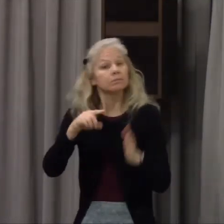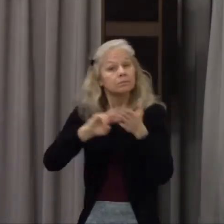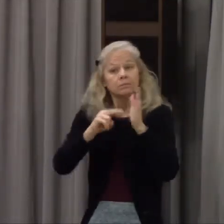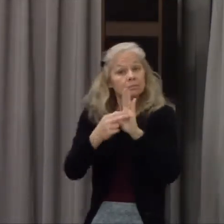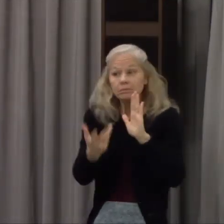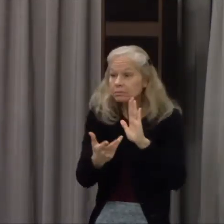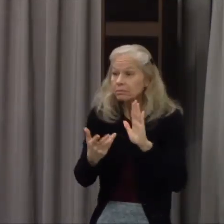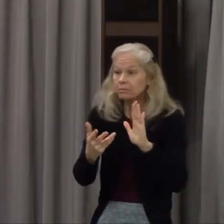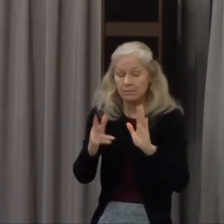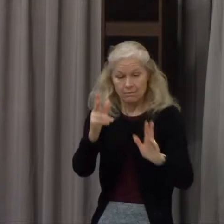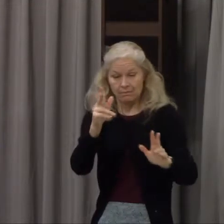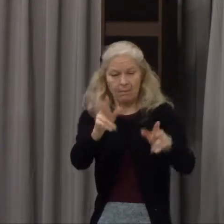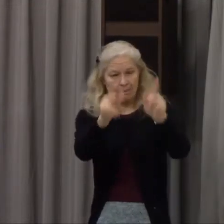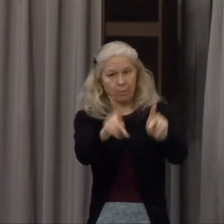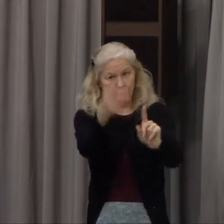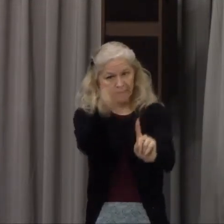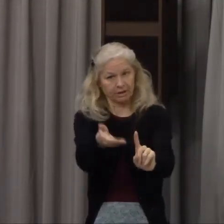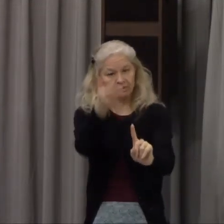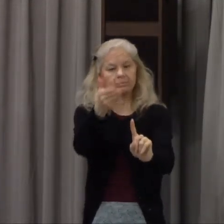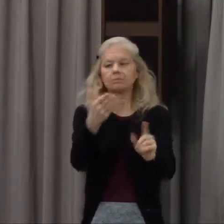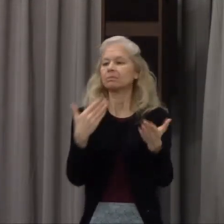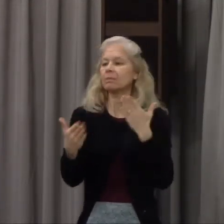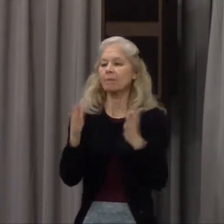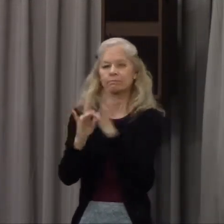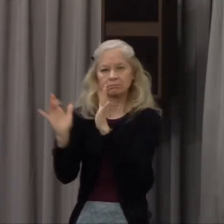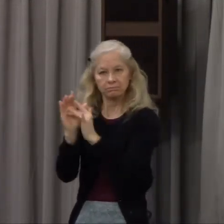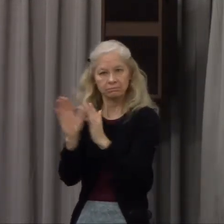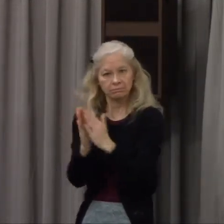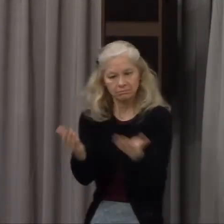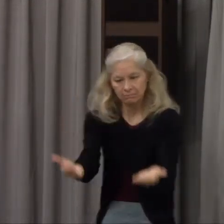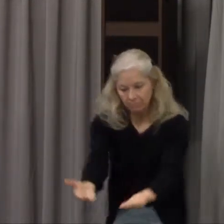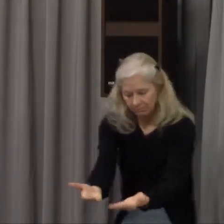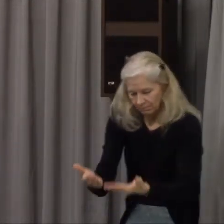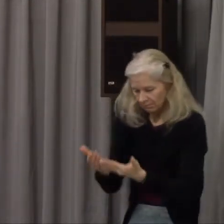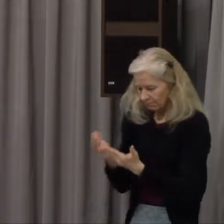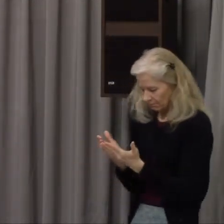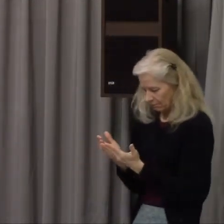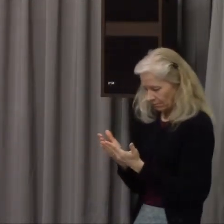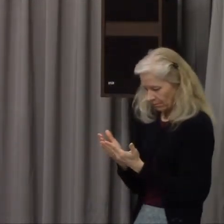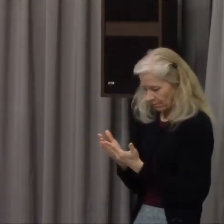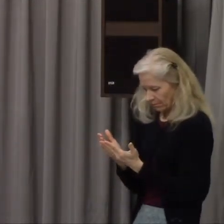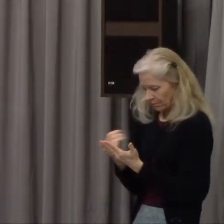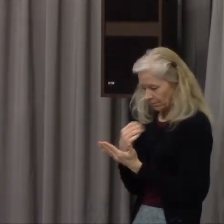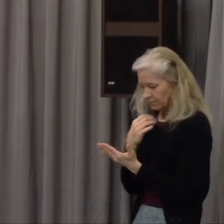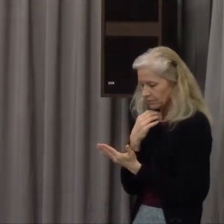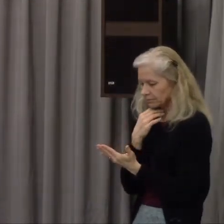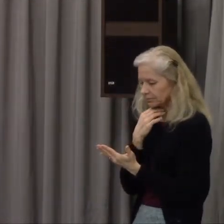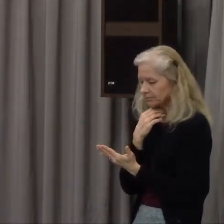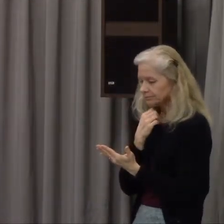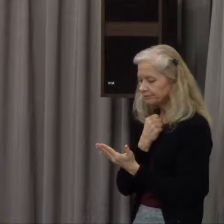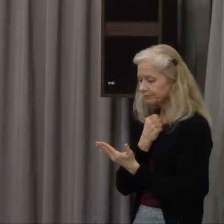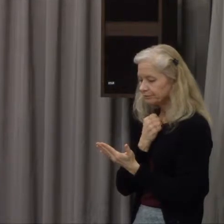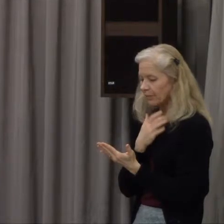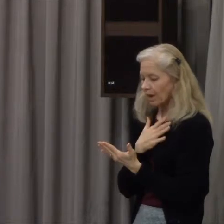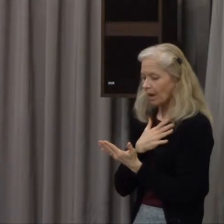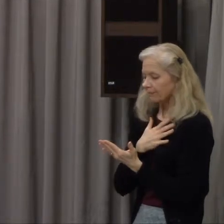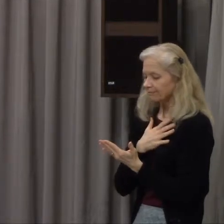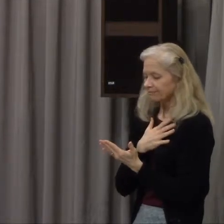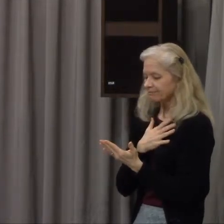Didn't like that pain. Didn't want to deal with that issue of repenting or not. Believe or not. And they said, no thank you, put it